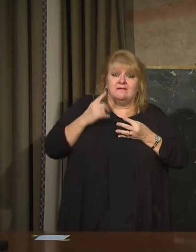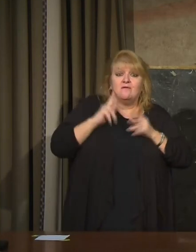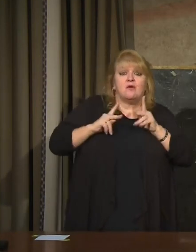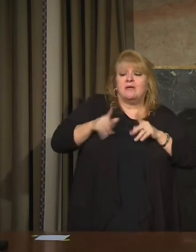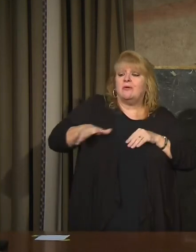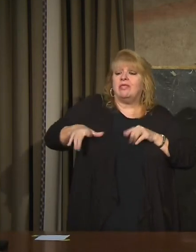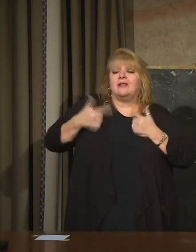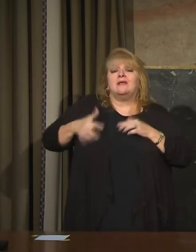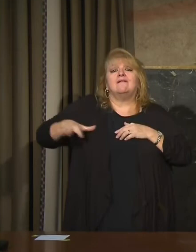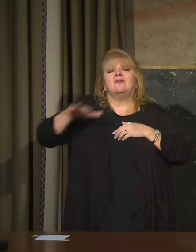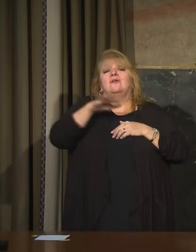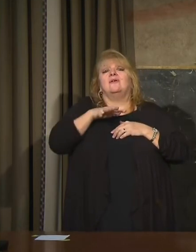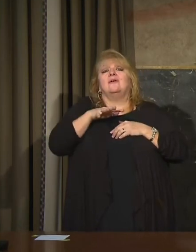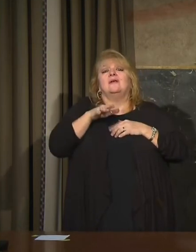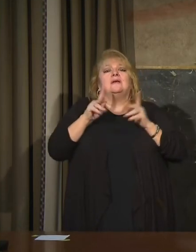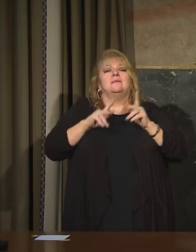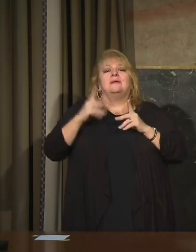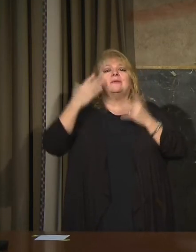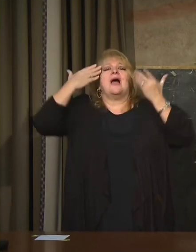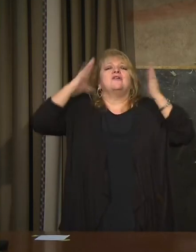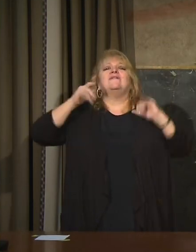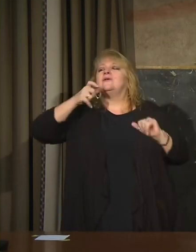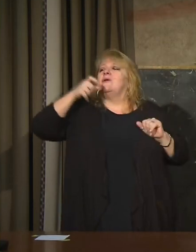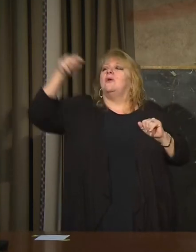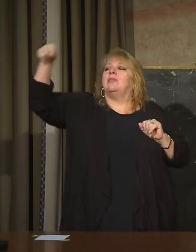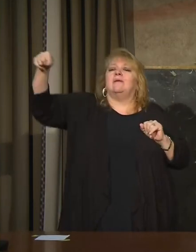thing to do with yourself.